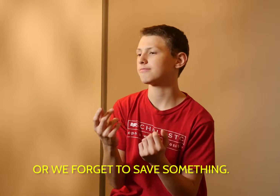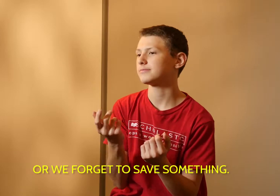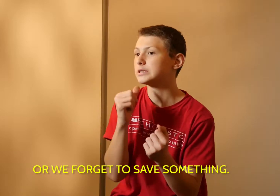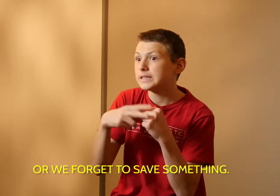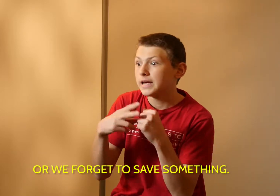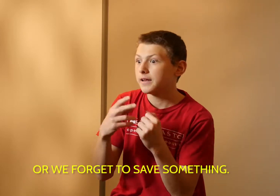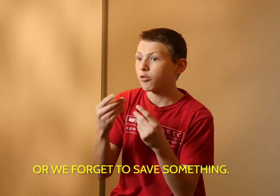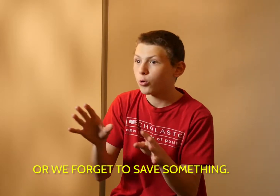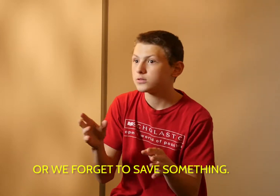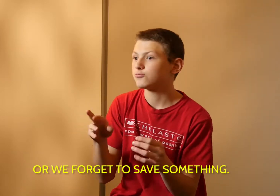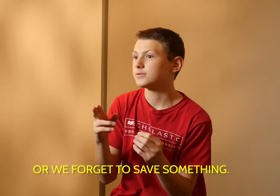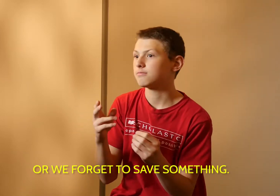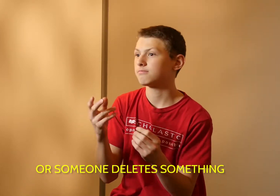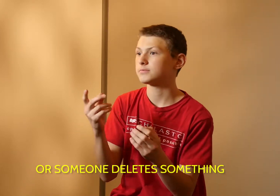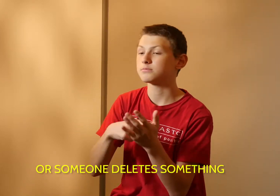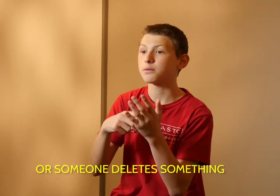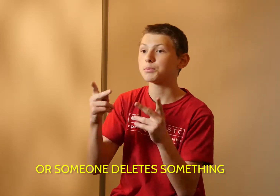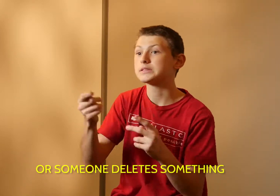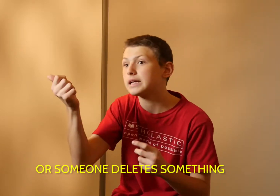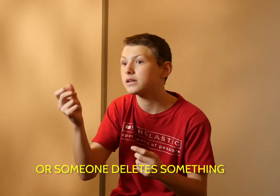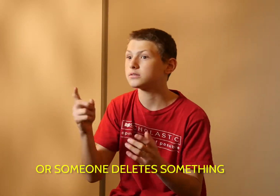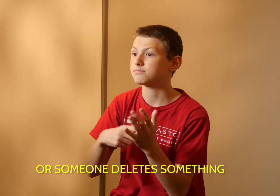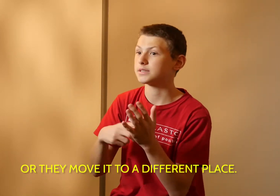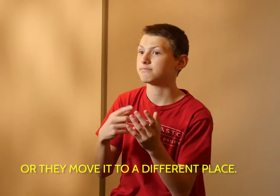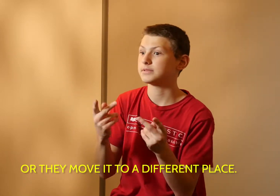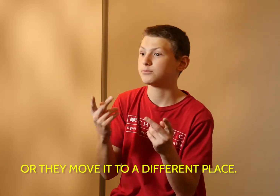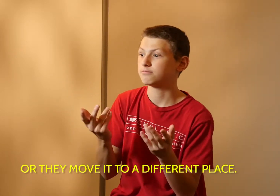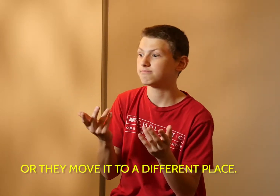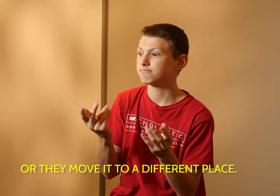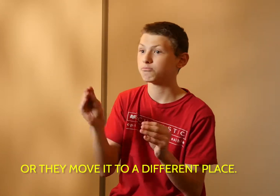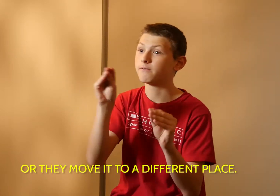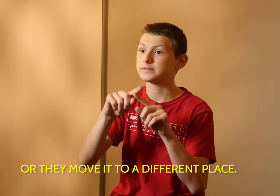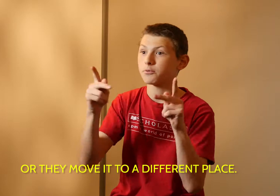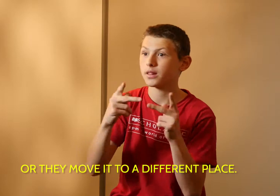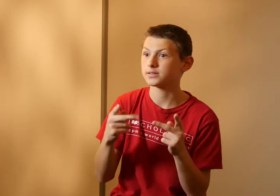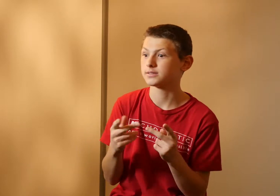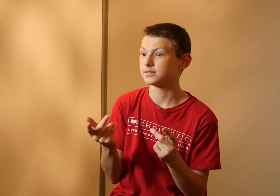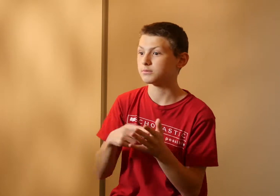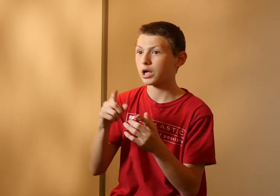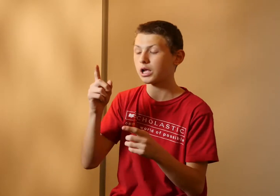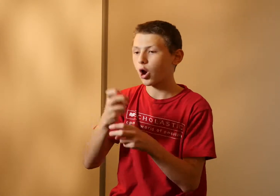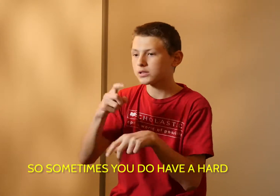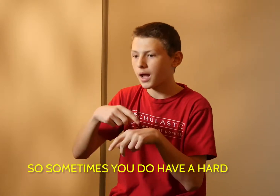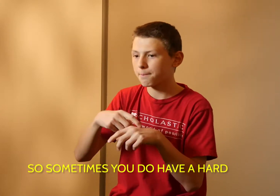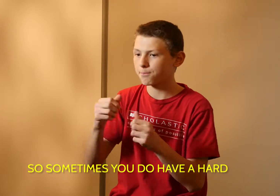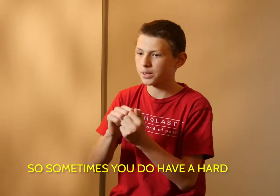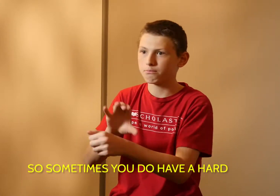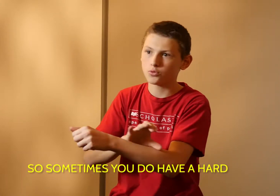we forget to save something, or somebody deletes something, or they move it to a different place. So sometimes you do have a hard time